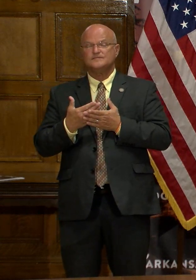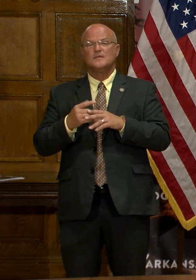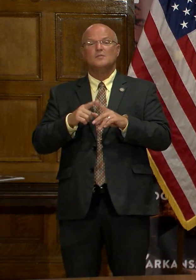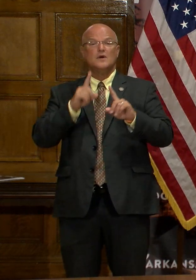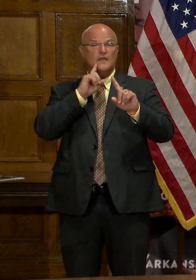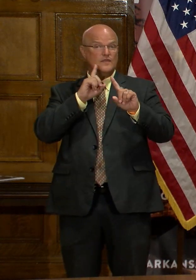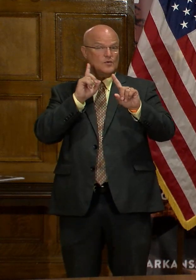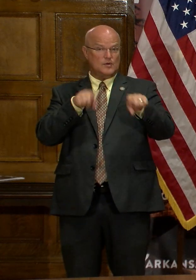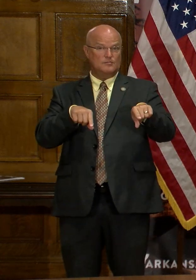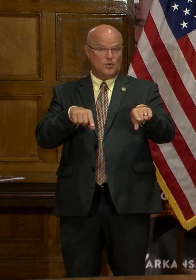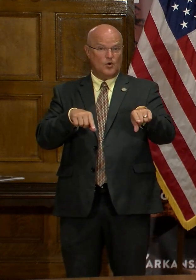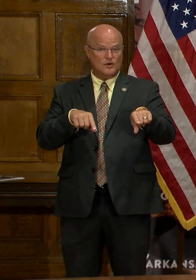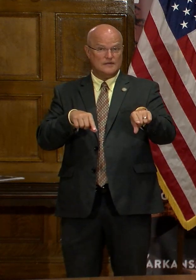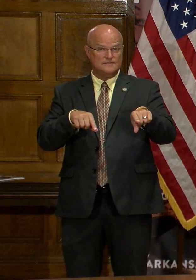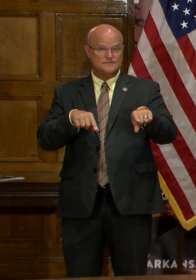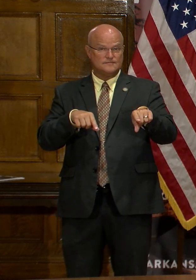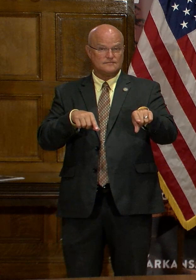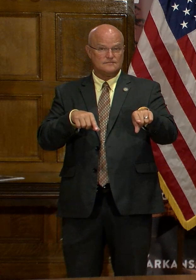the report,